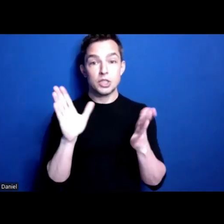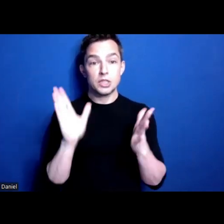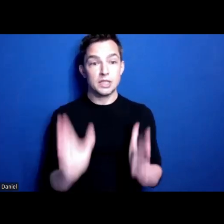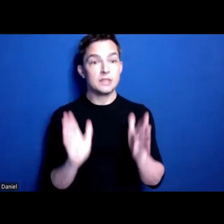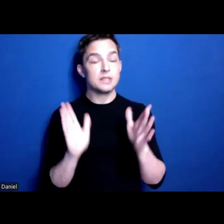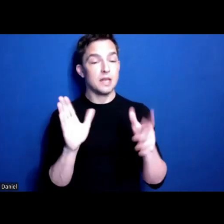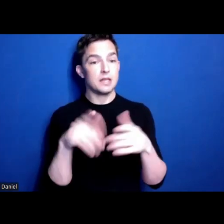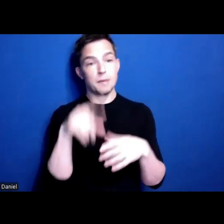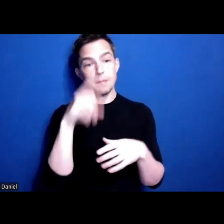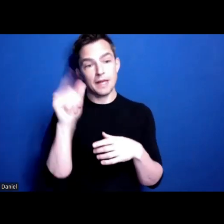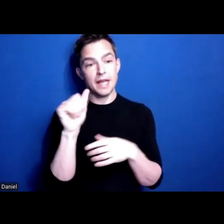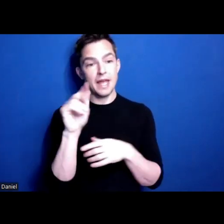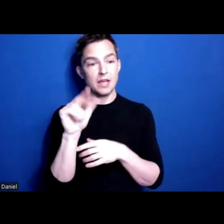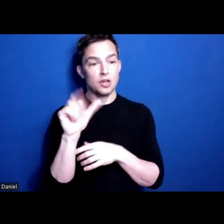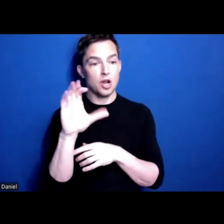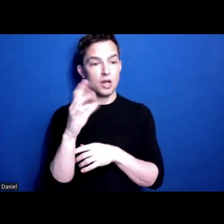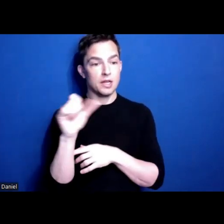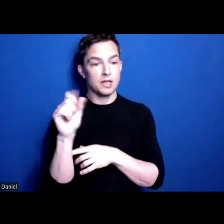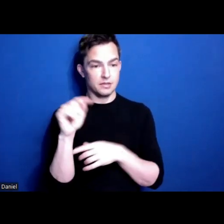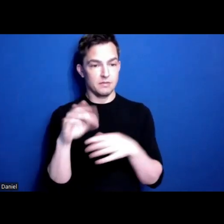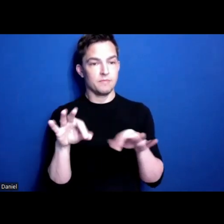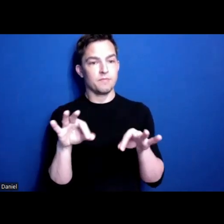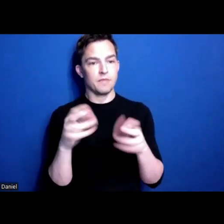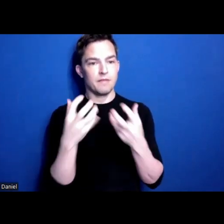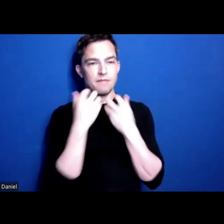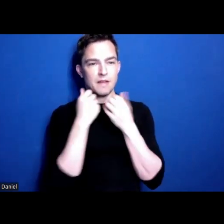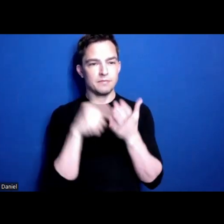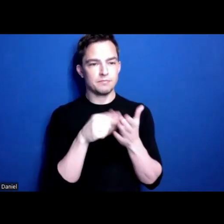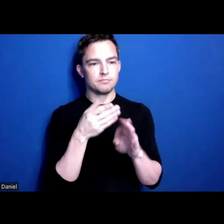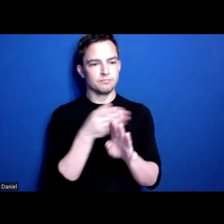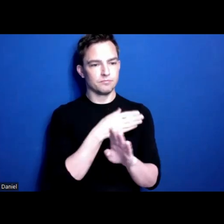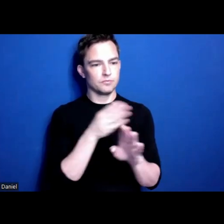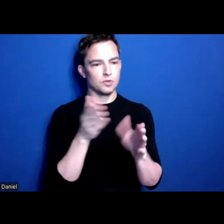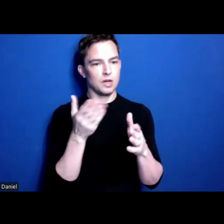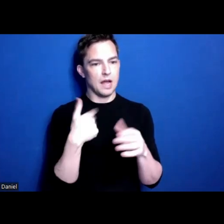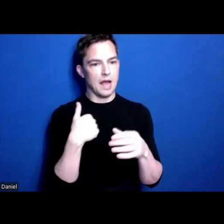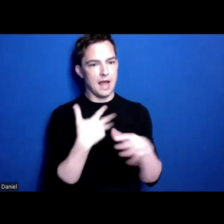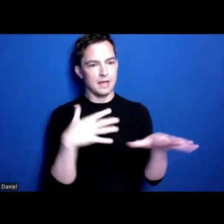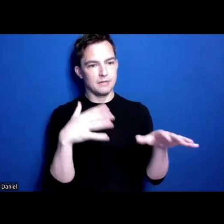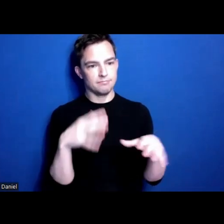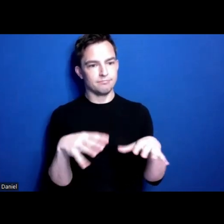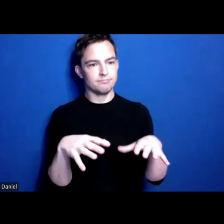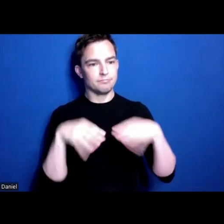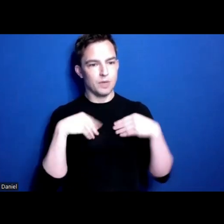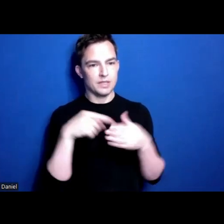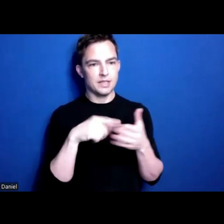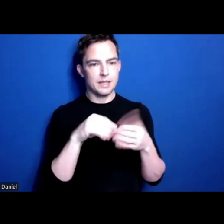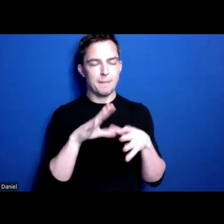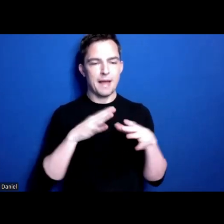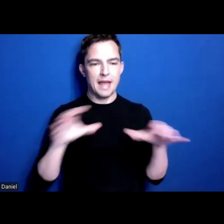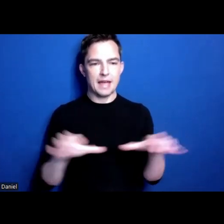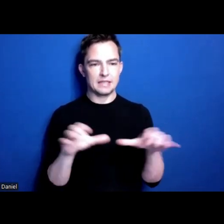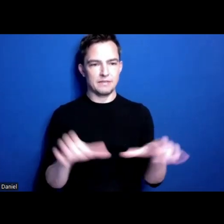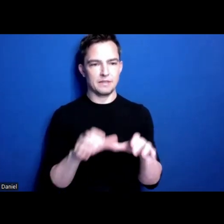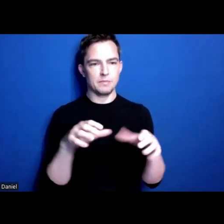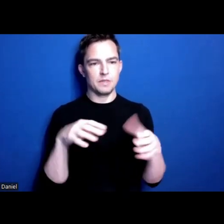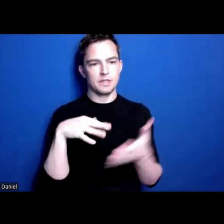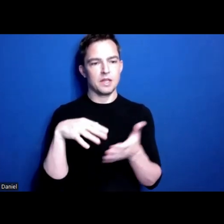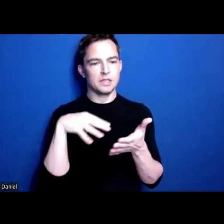anarchist values and premises long before I encountered and embraced those theories and discourses in my activism and